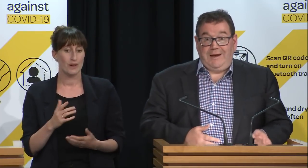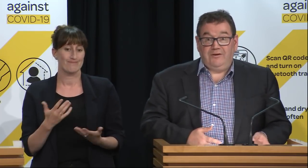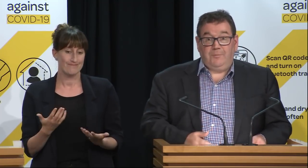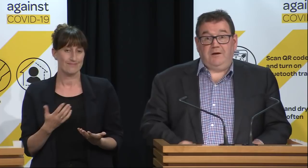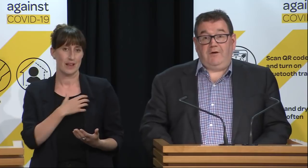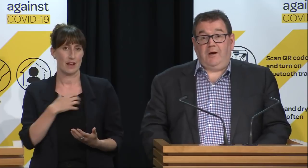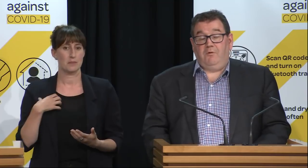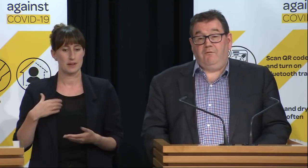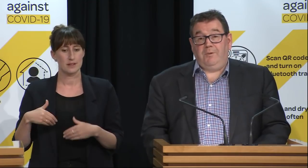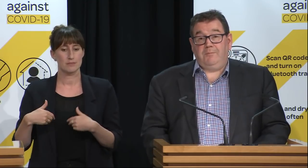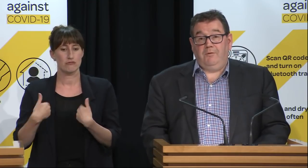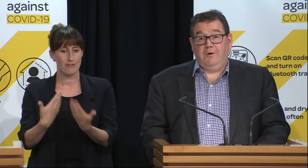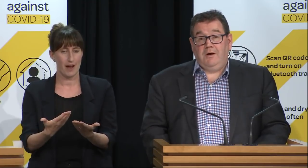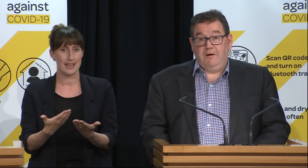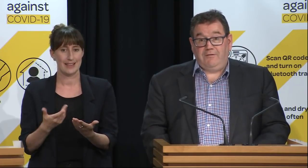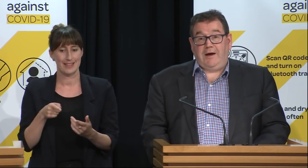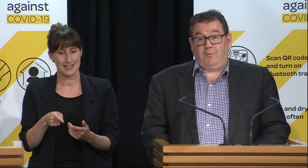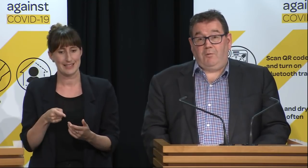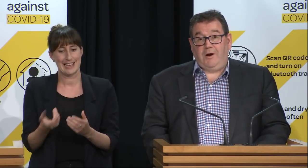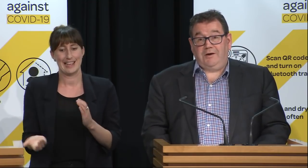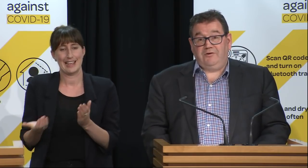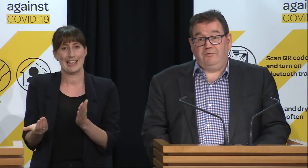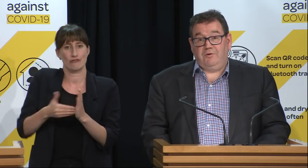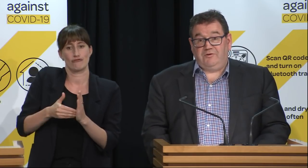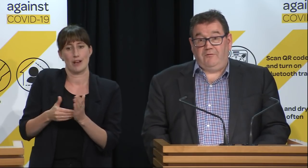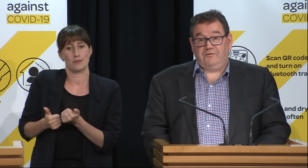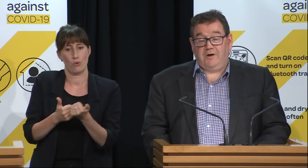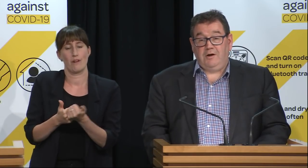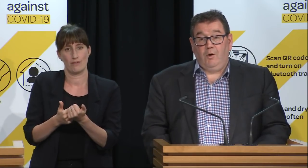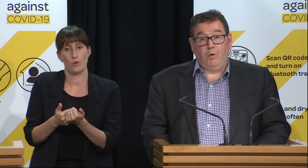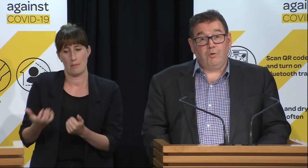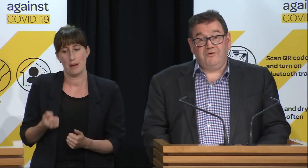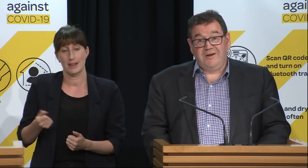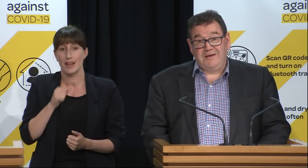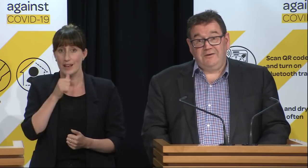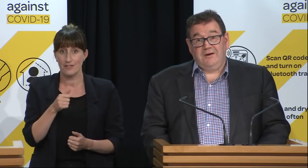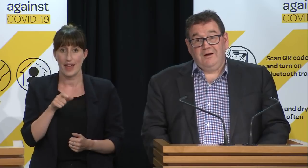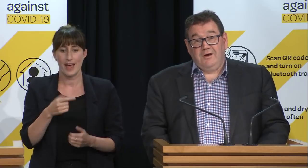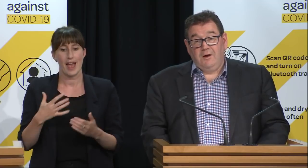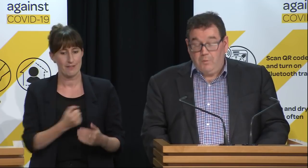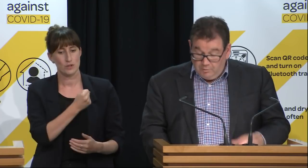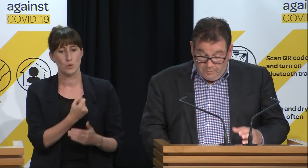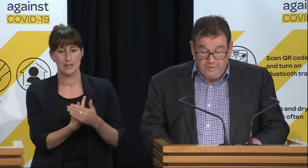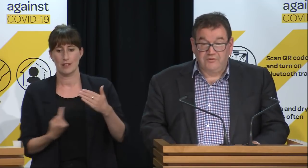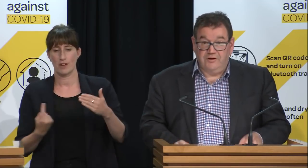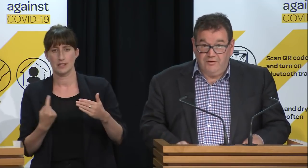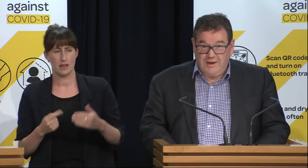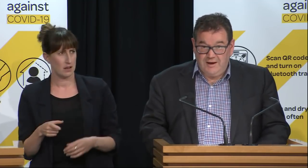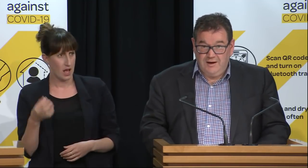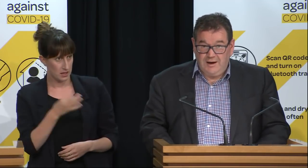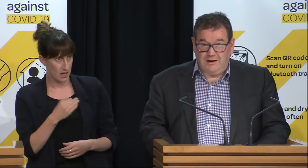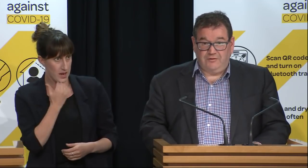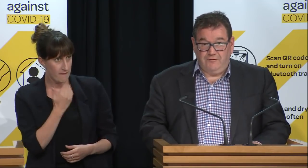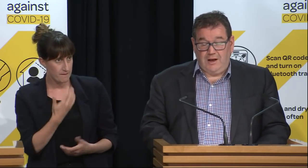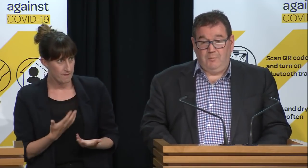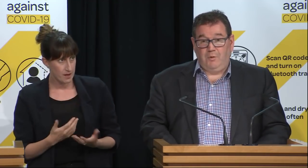or that has been available for people if they are required to self-isolate, or indeed, well, the point is it's